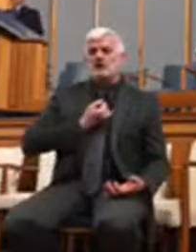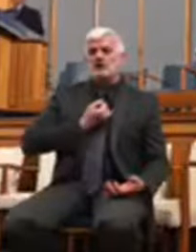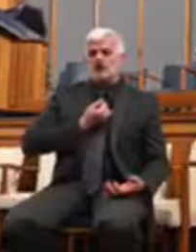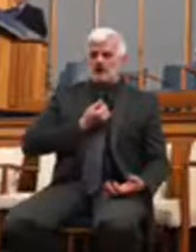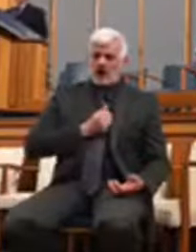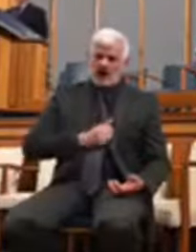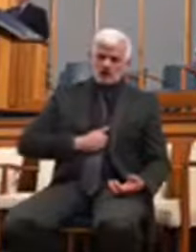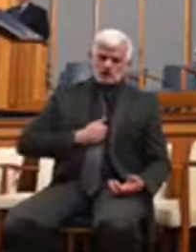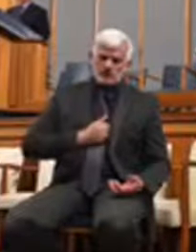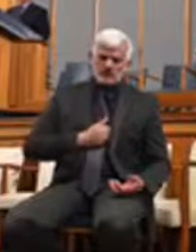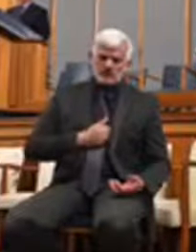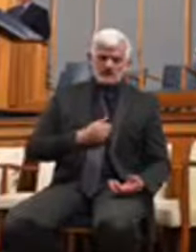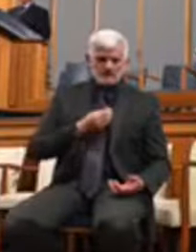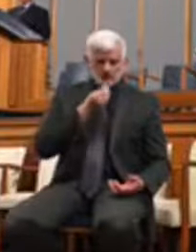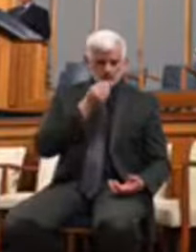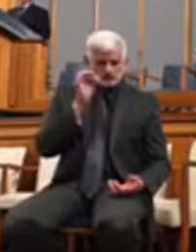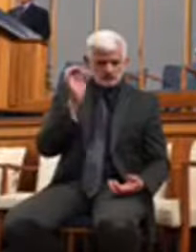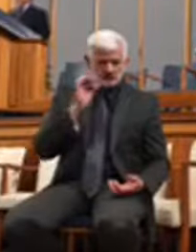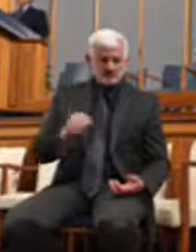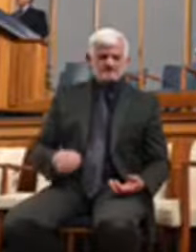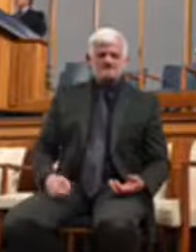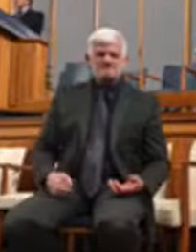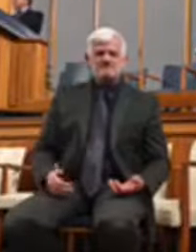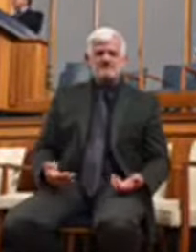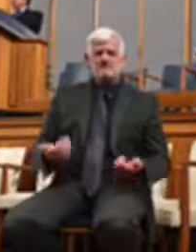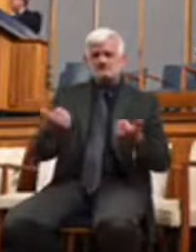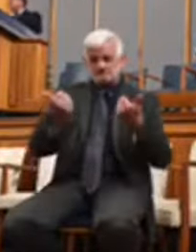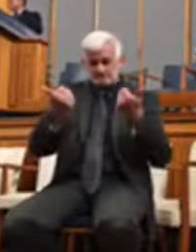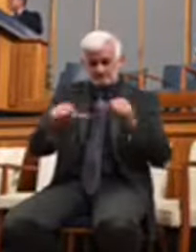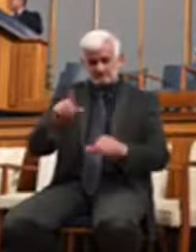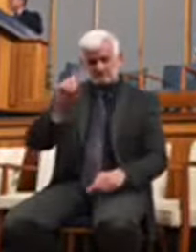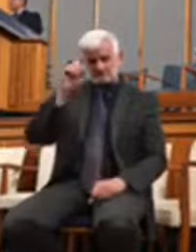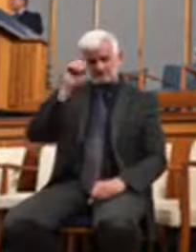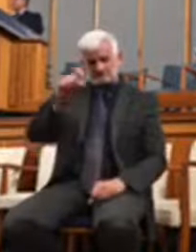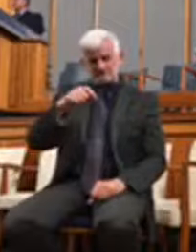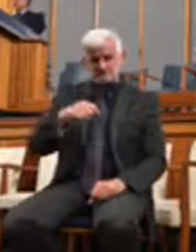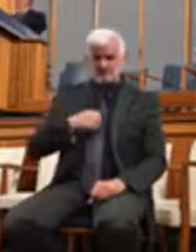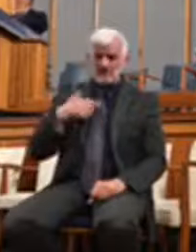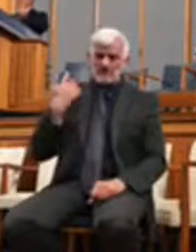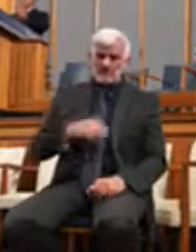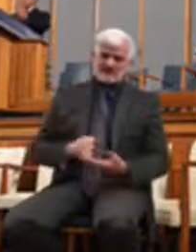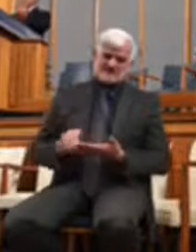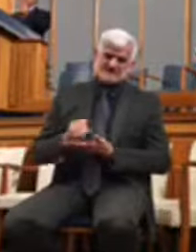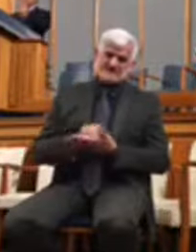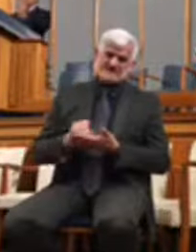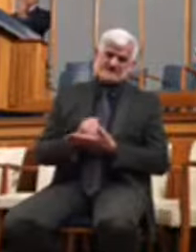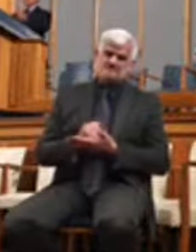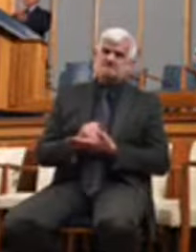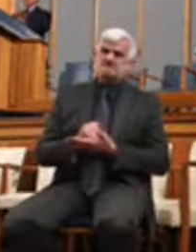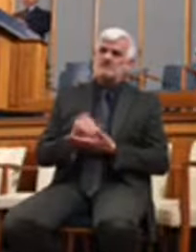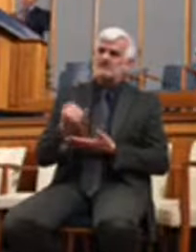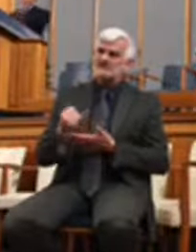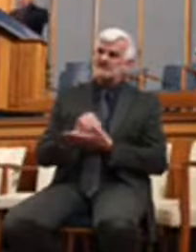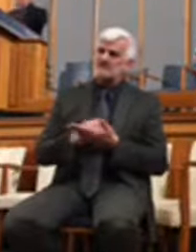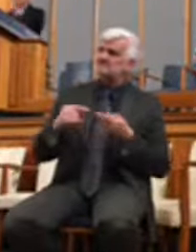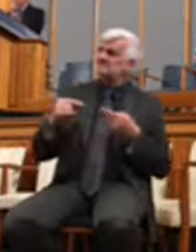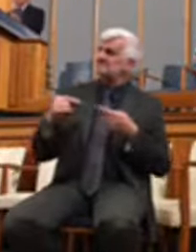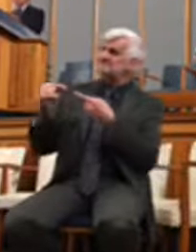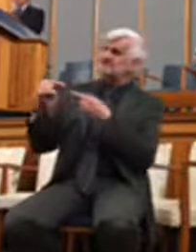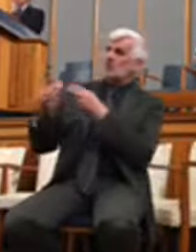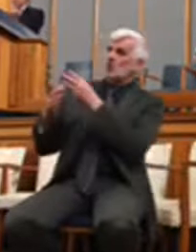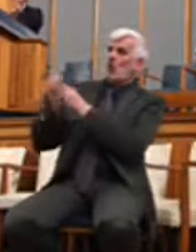And I have sinned against my father." So every sin you have committed in your life, and you